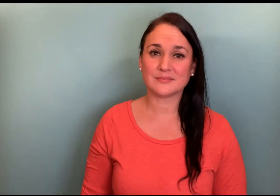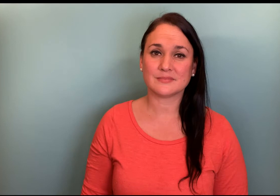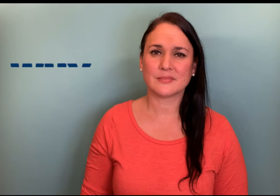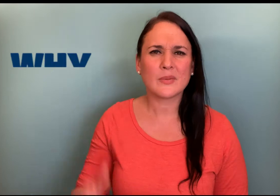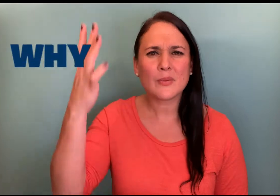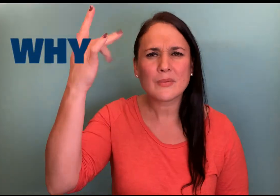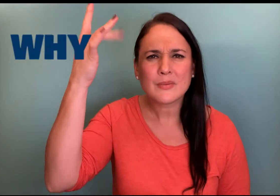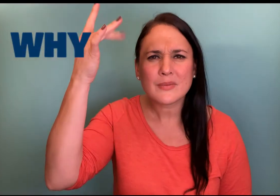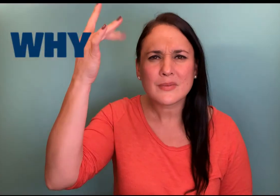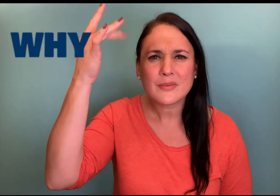Why?